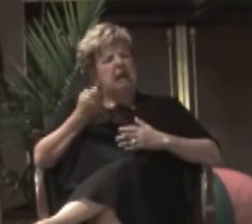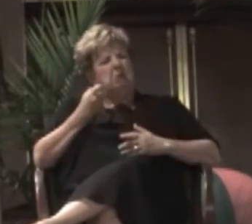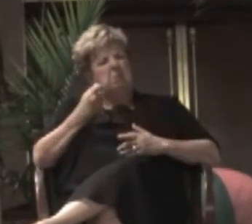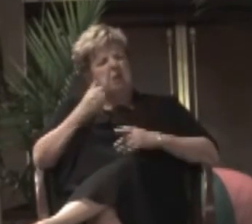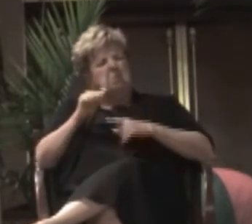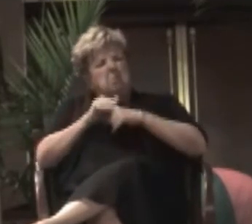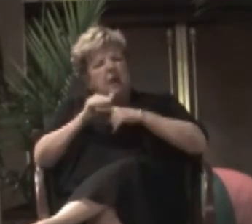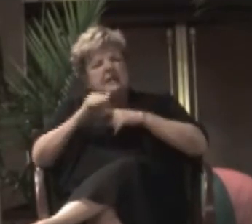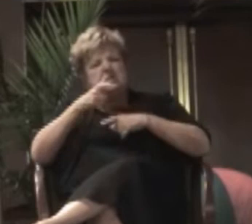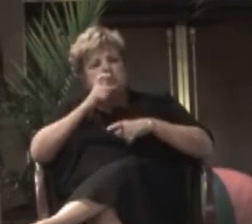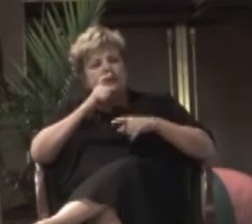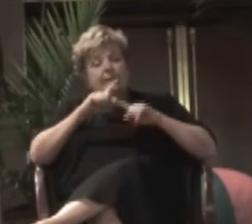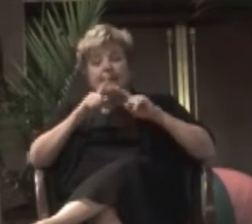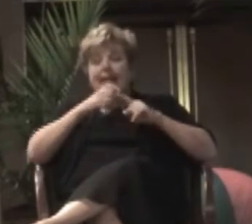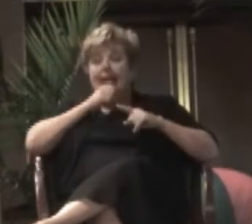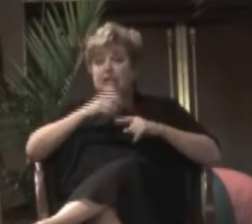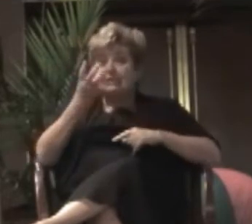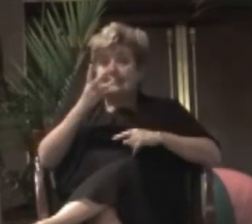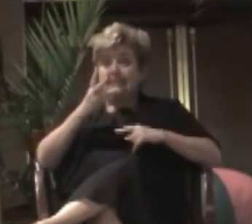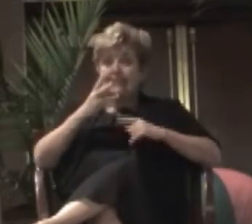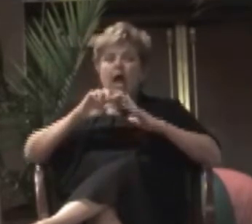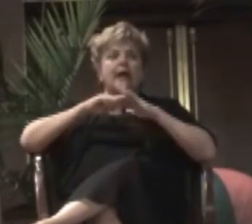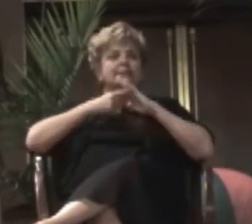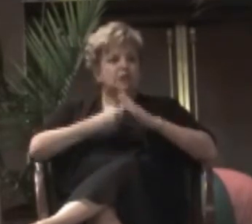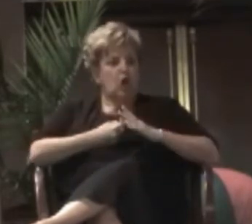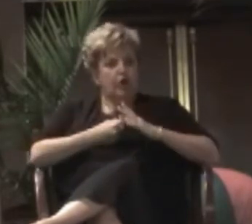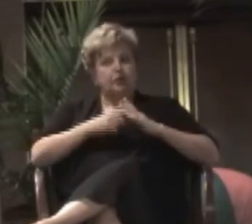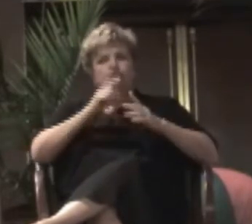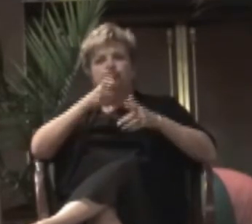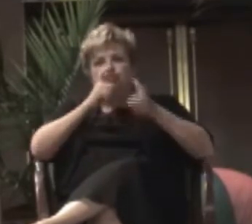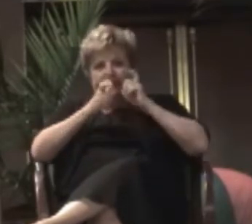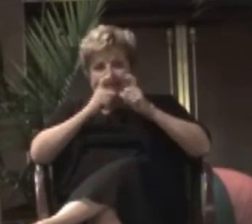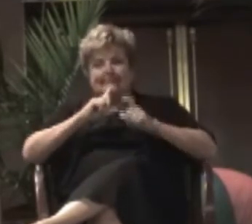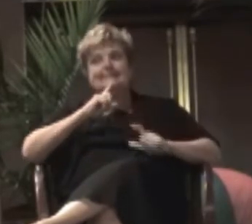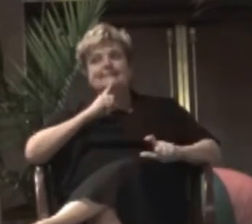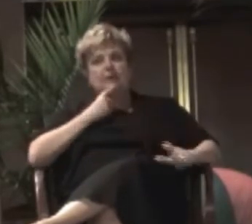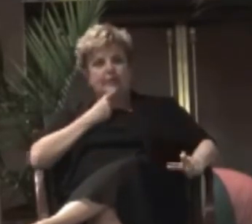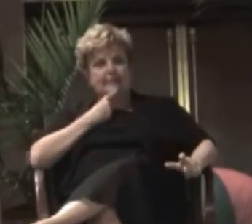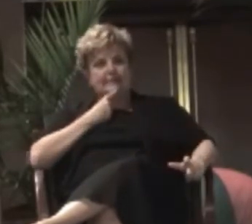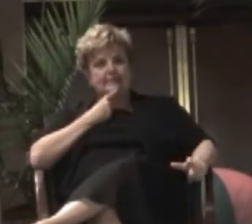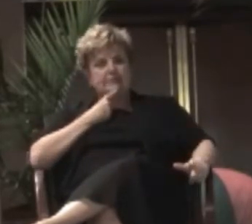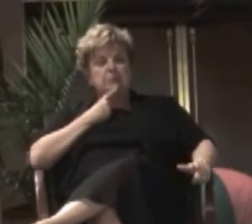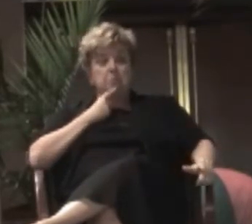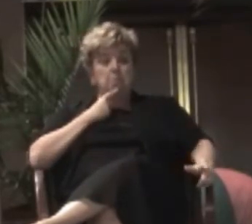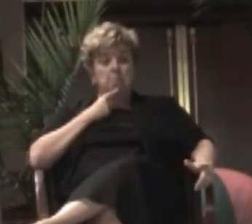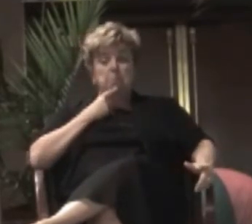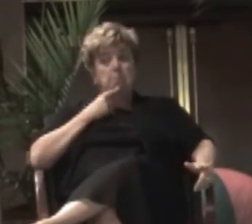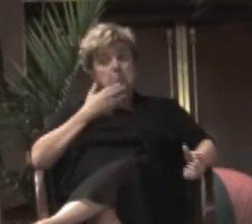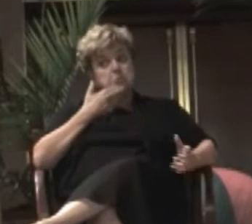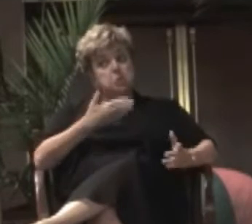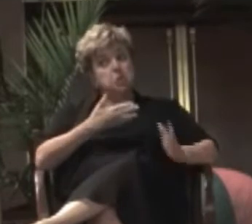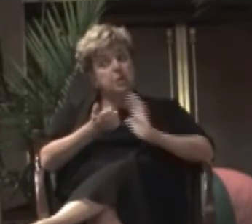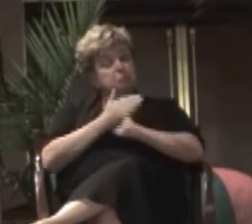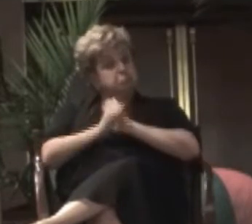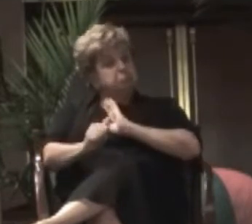first serious drinking. And took to it very well. Drinking came natural for me.